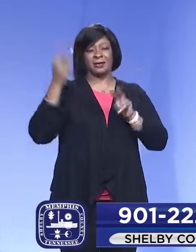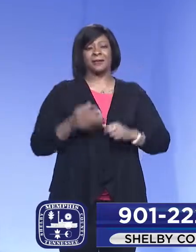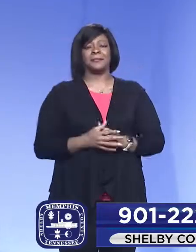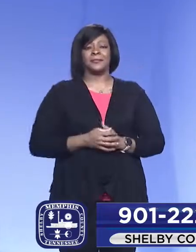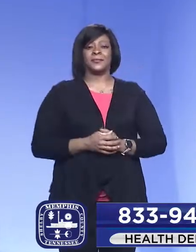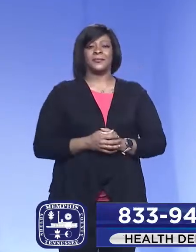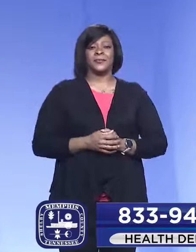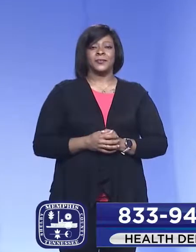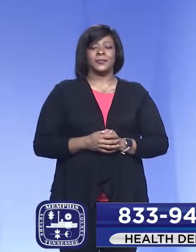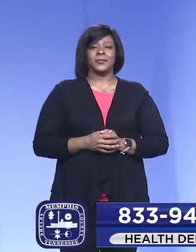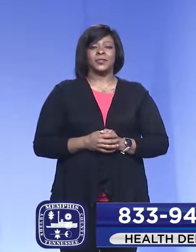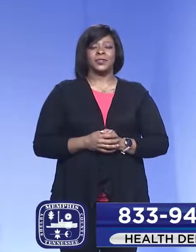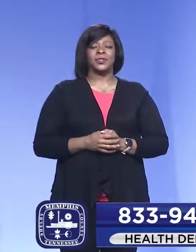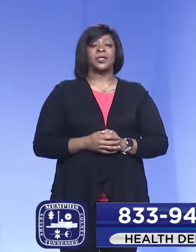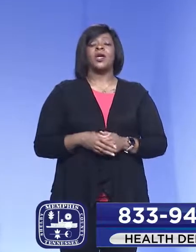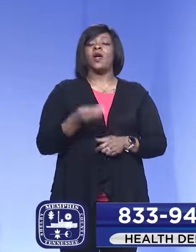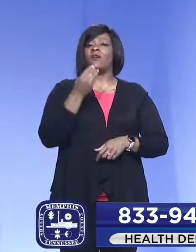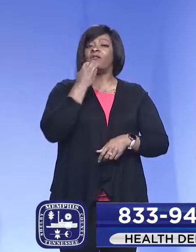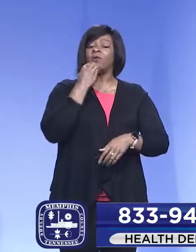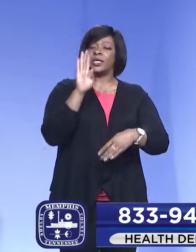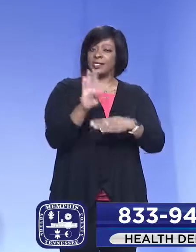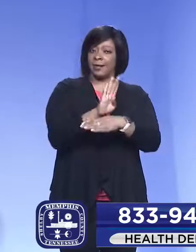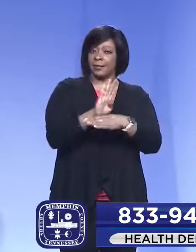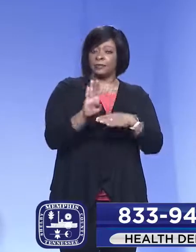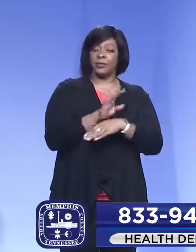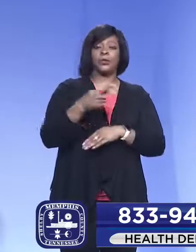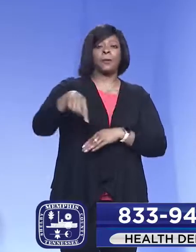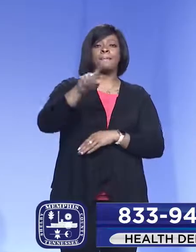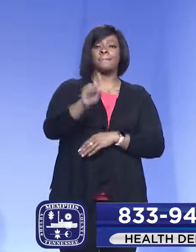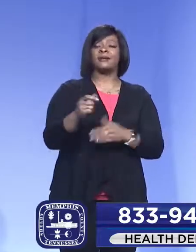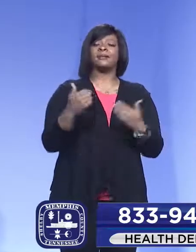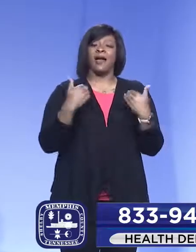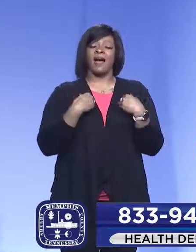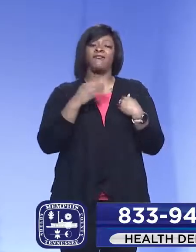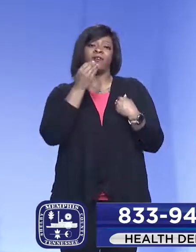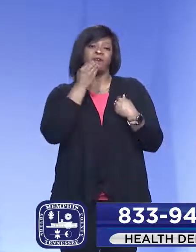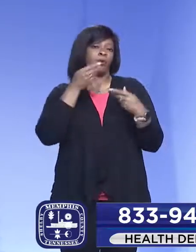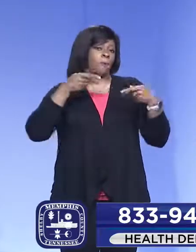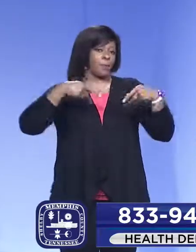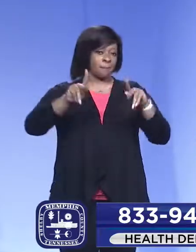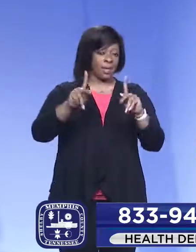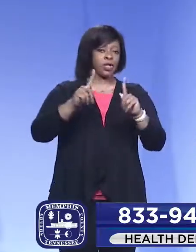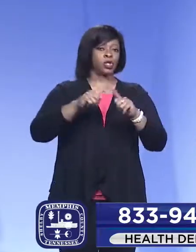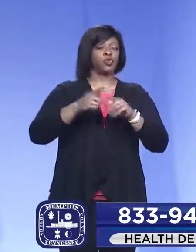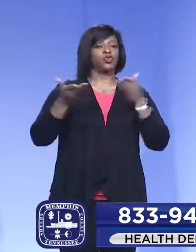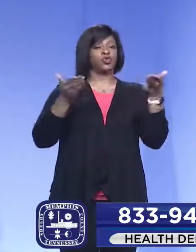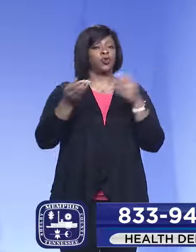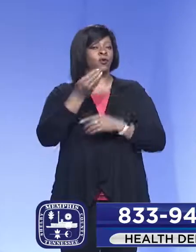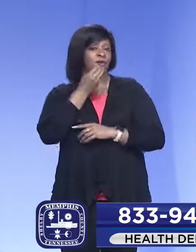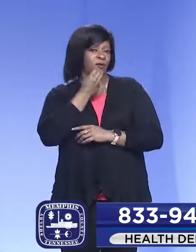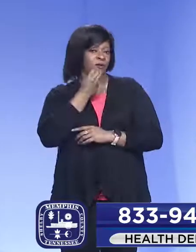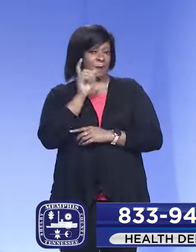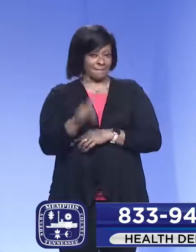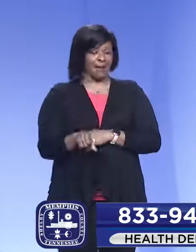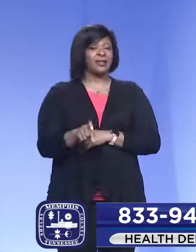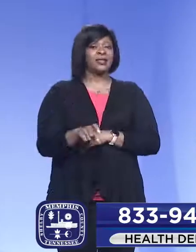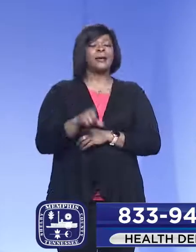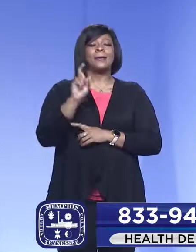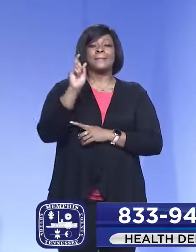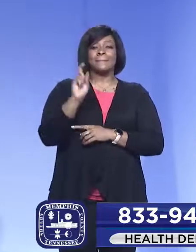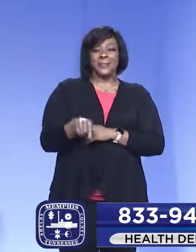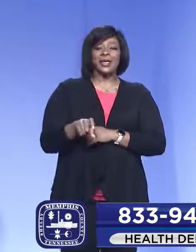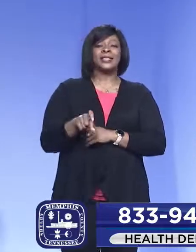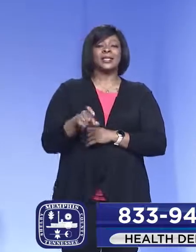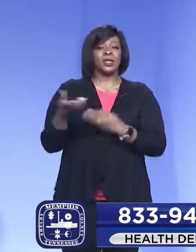misunderstanding. Food establishments, you must have a food permit in order to serve food, and you must actually